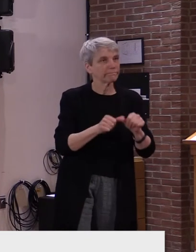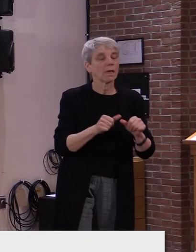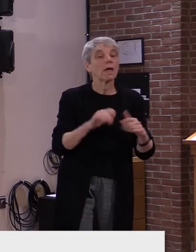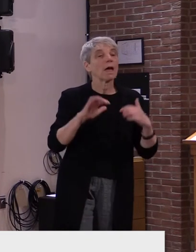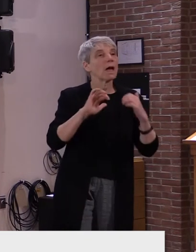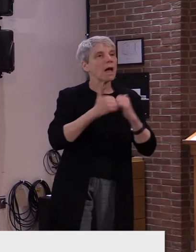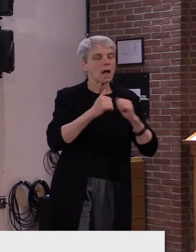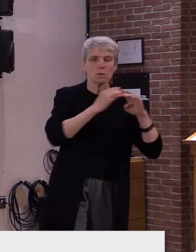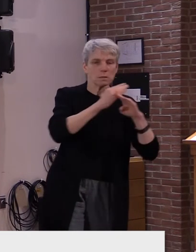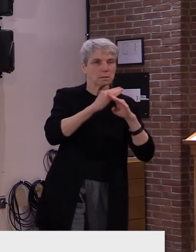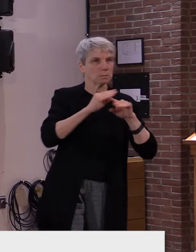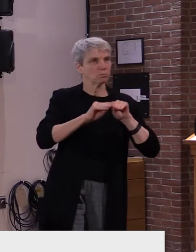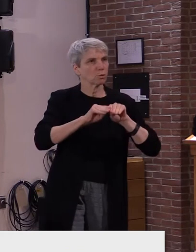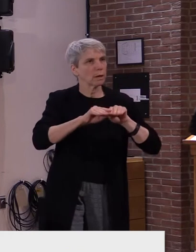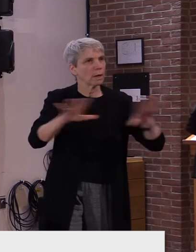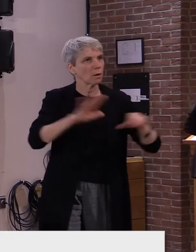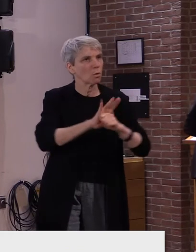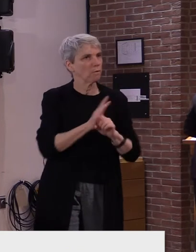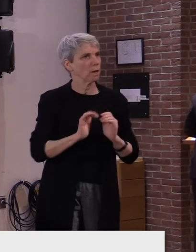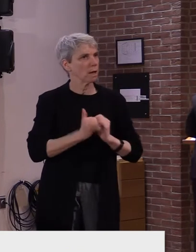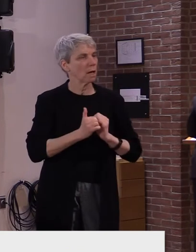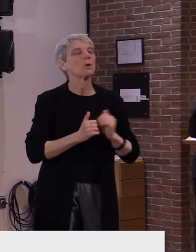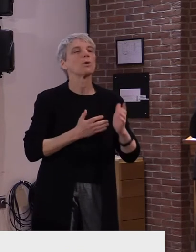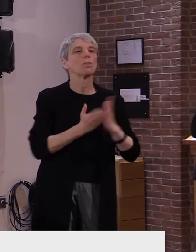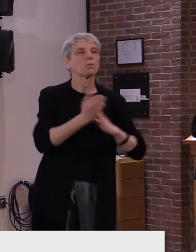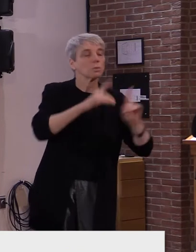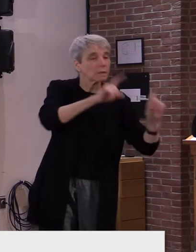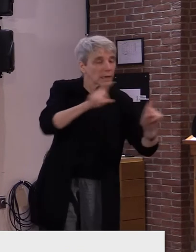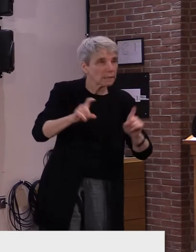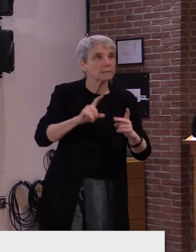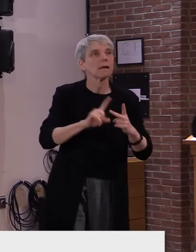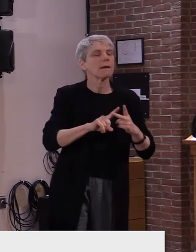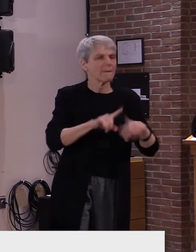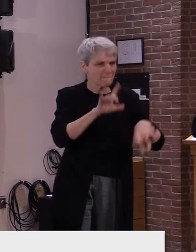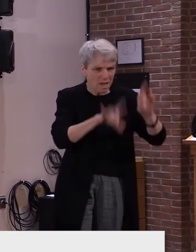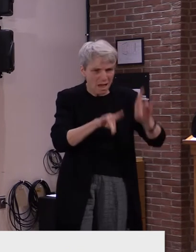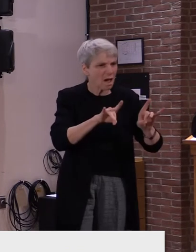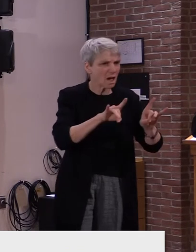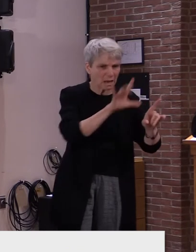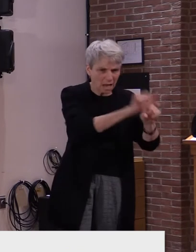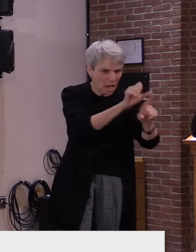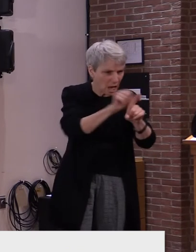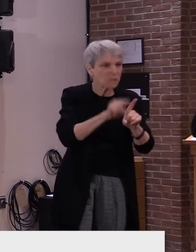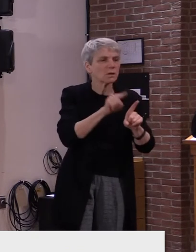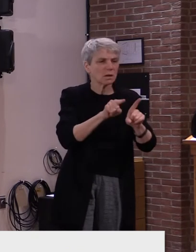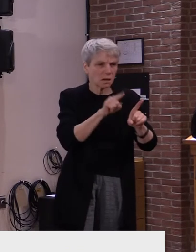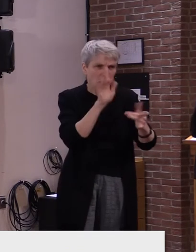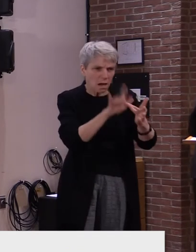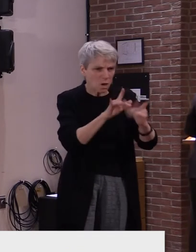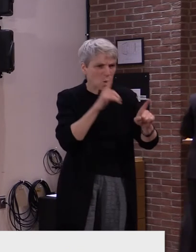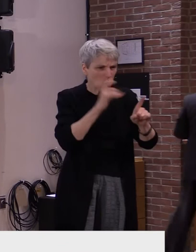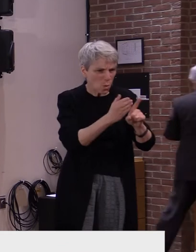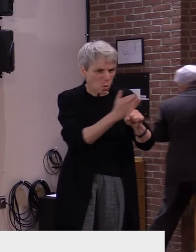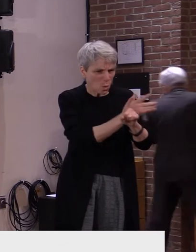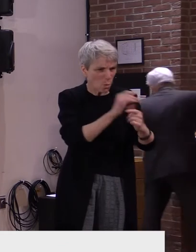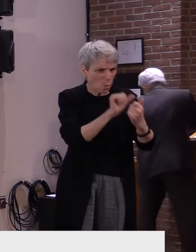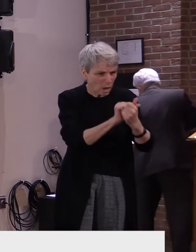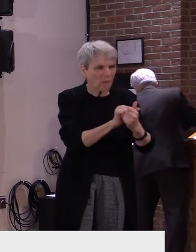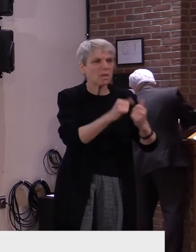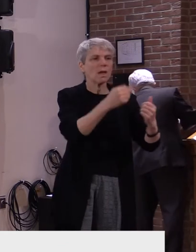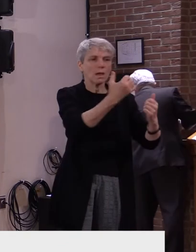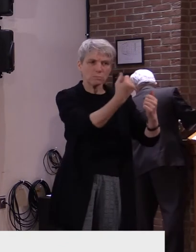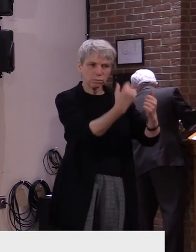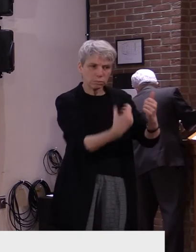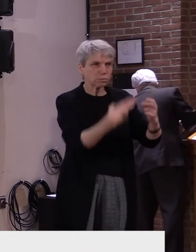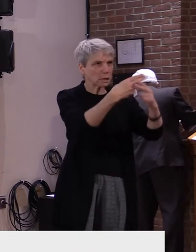best tools to contain spread without the more severe restrictions we had last spring dr levine will share